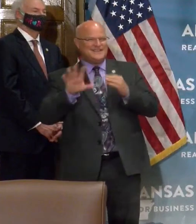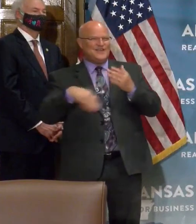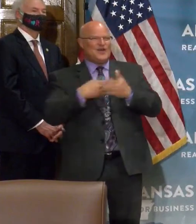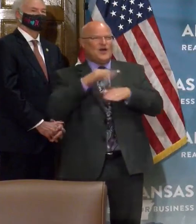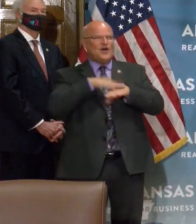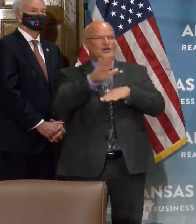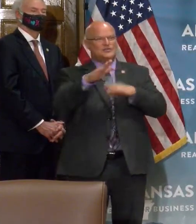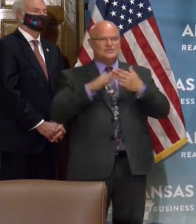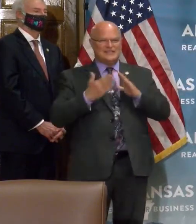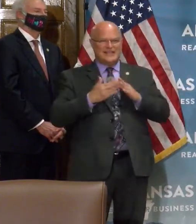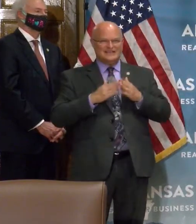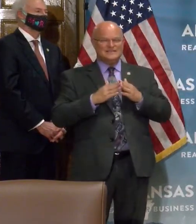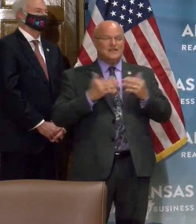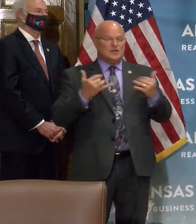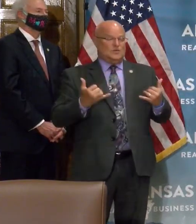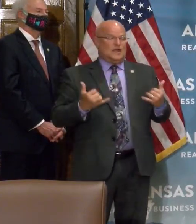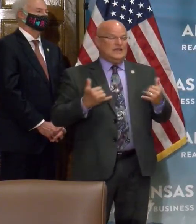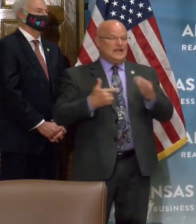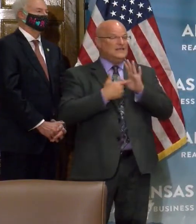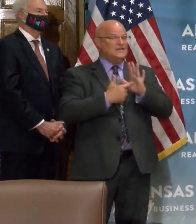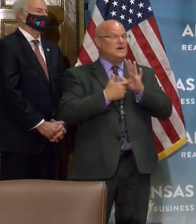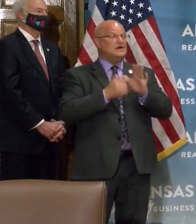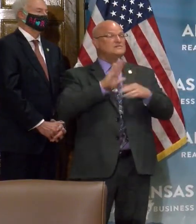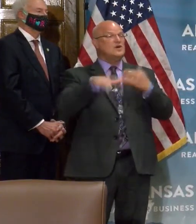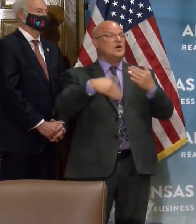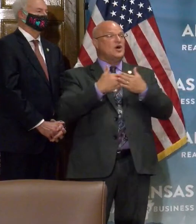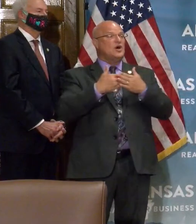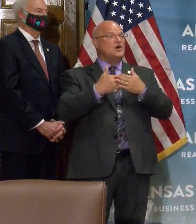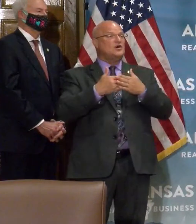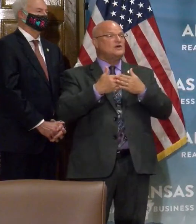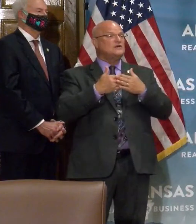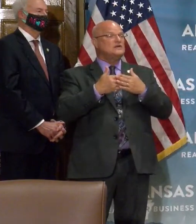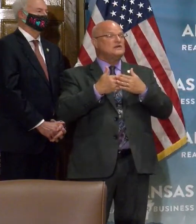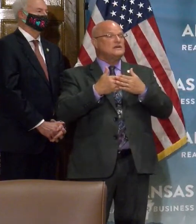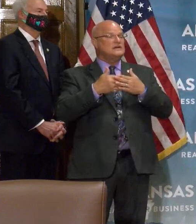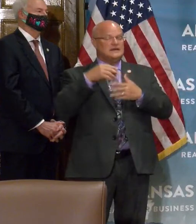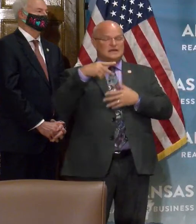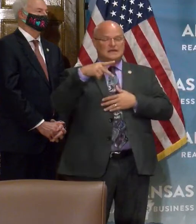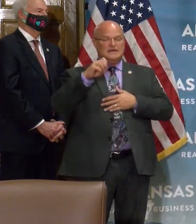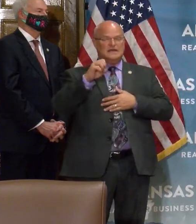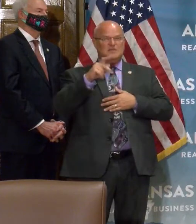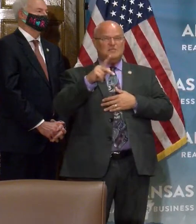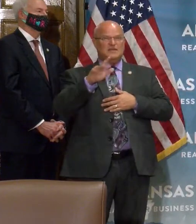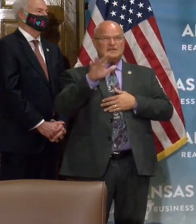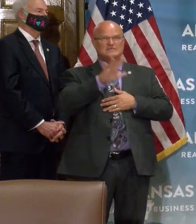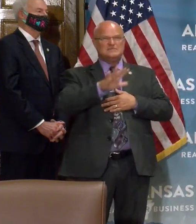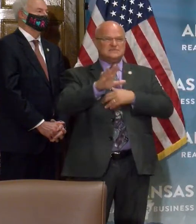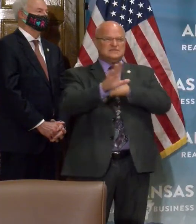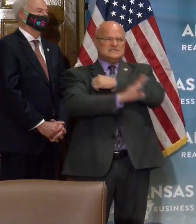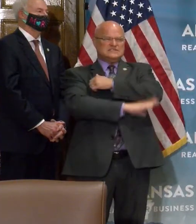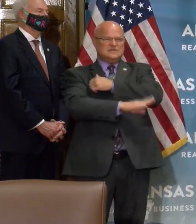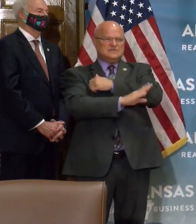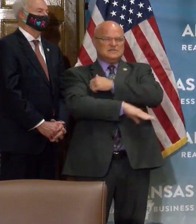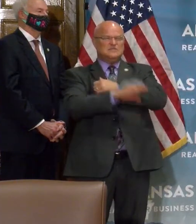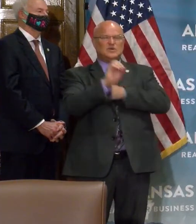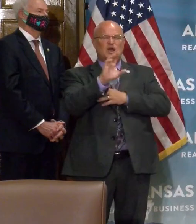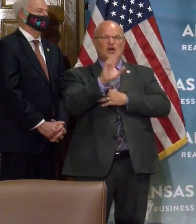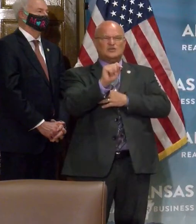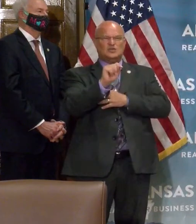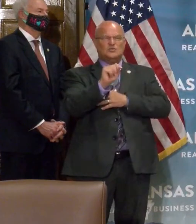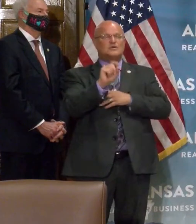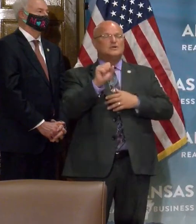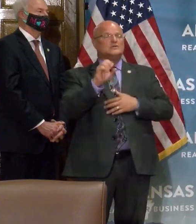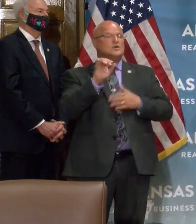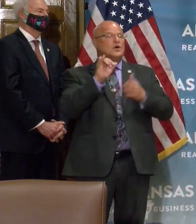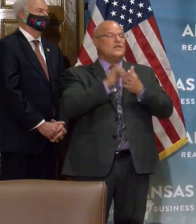lining up on your town. Right now, the models are all lining up on a peak sometime in late September or October,